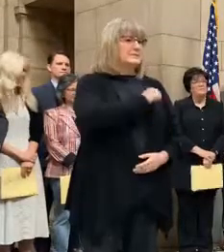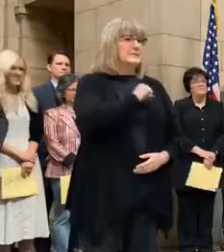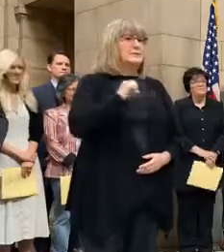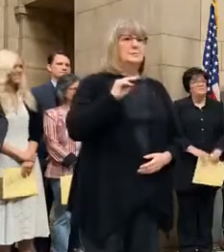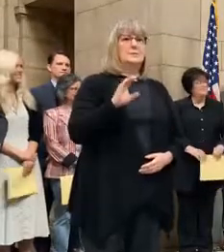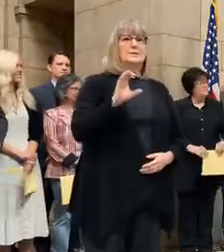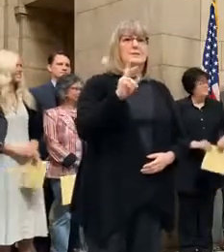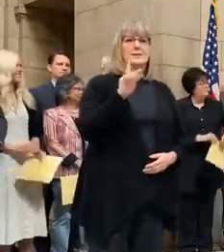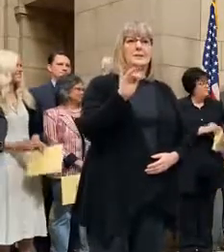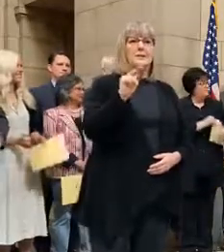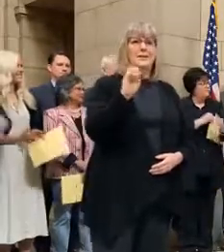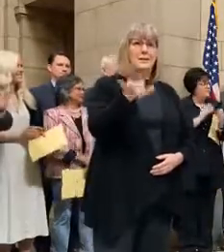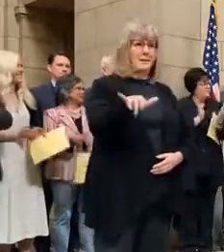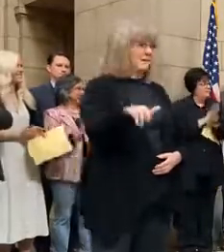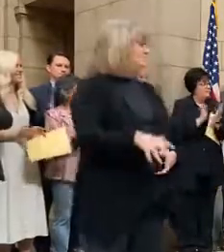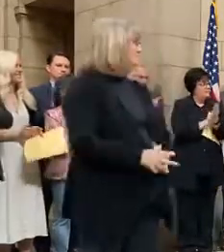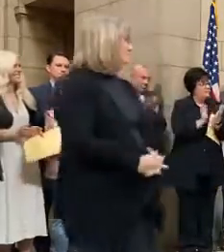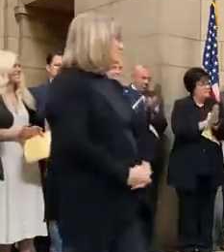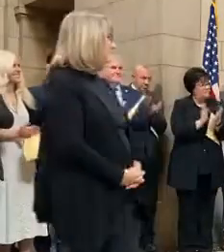Senator McKinney.